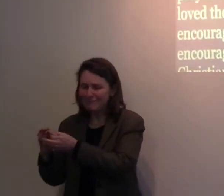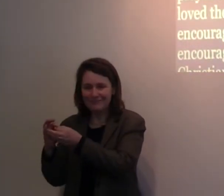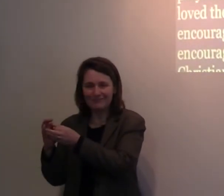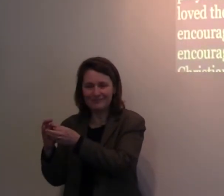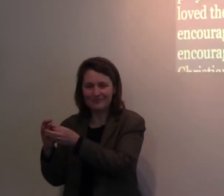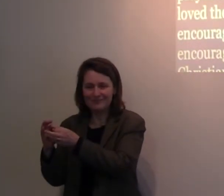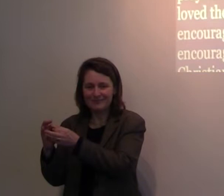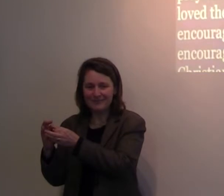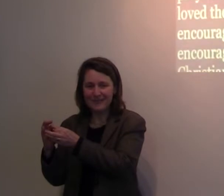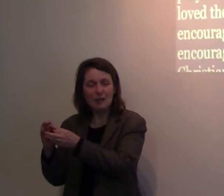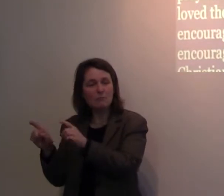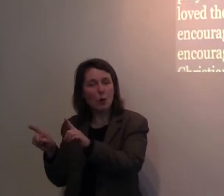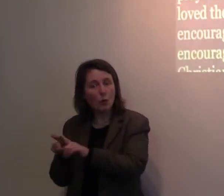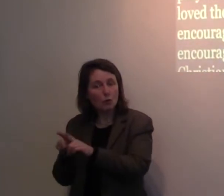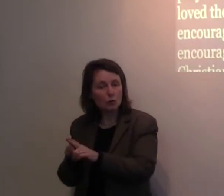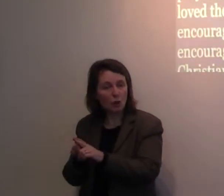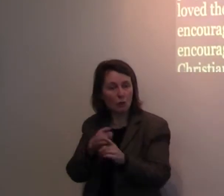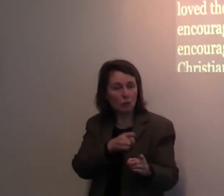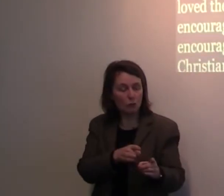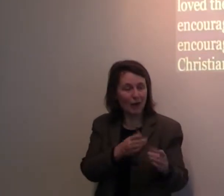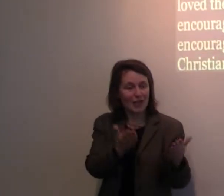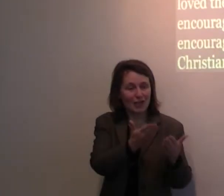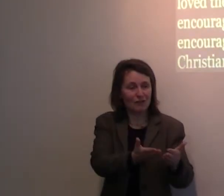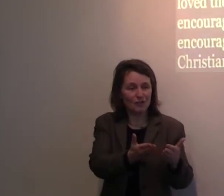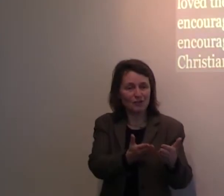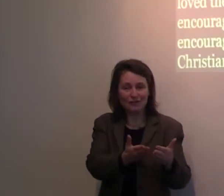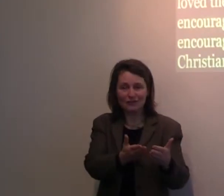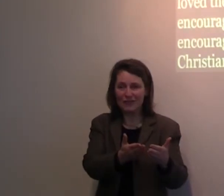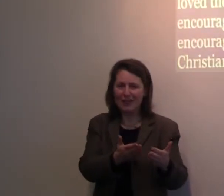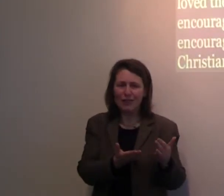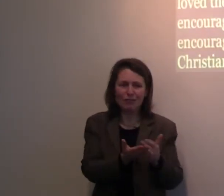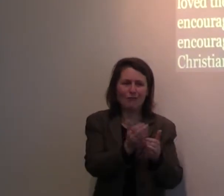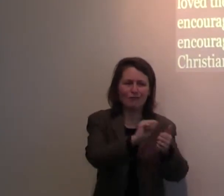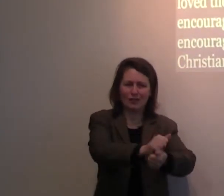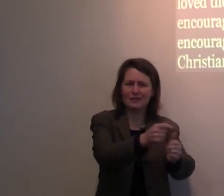But he was also encouraged by his friendship with these Christians too.